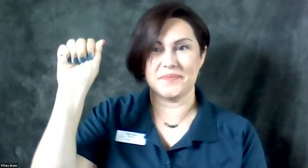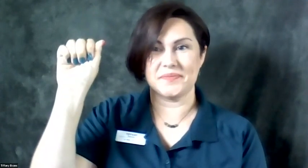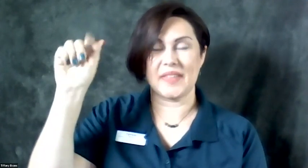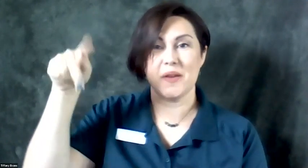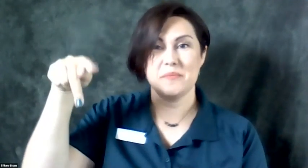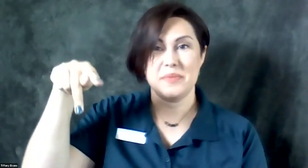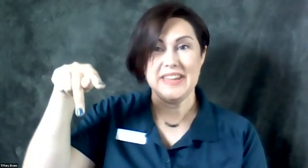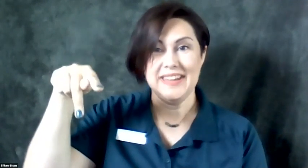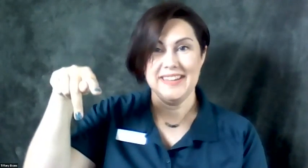P